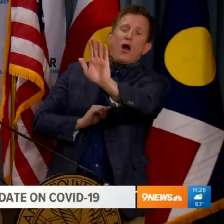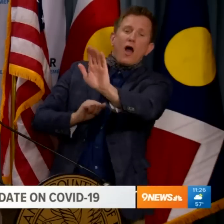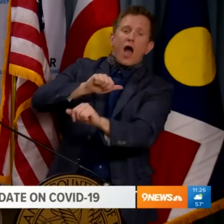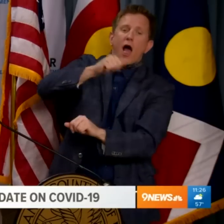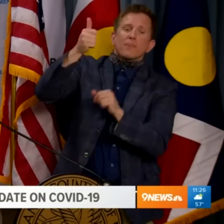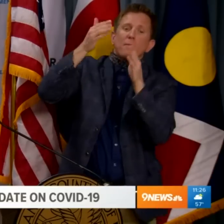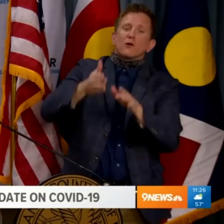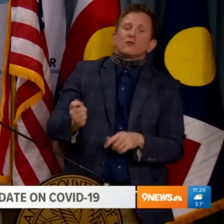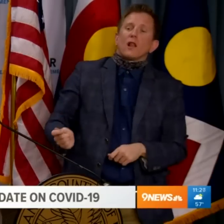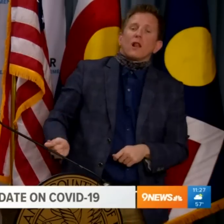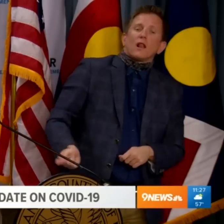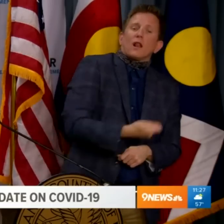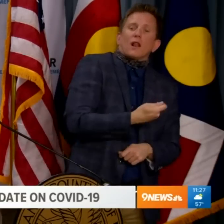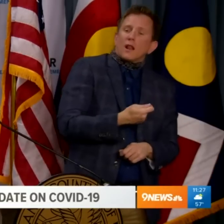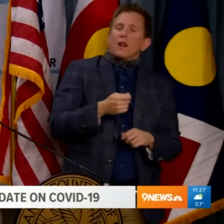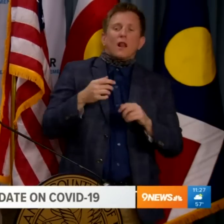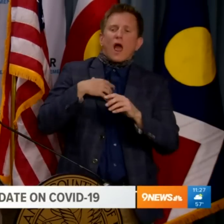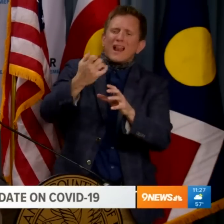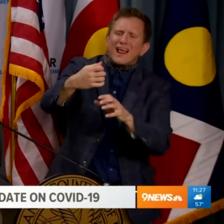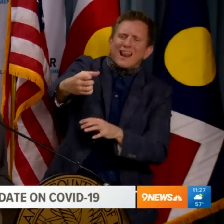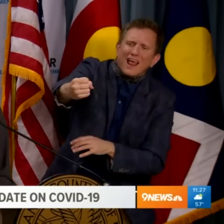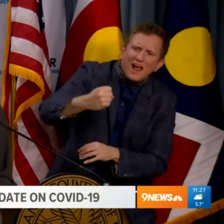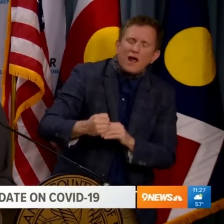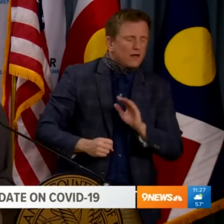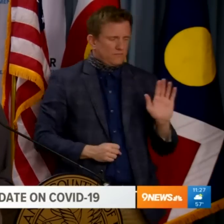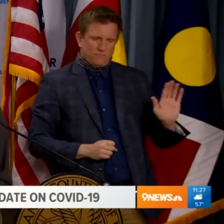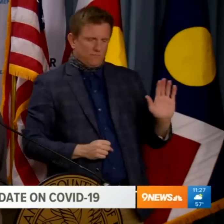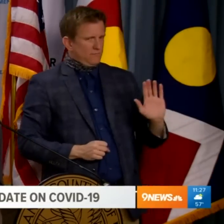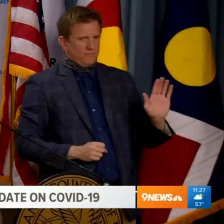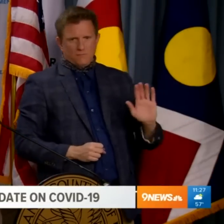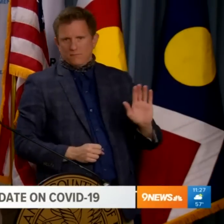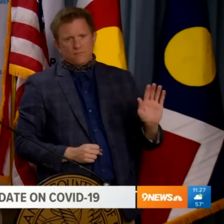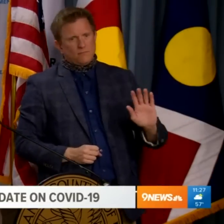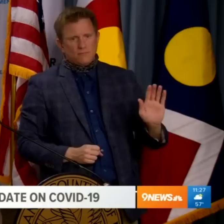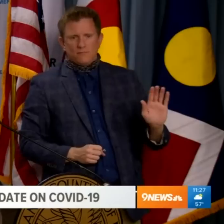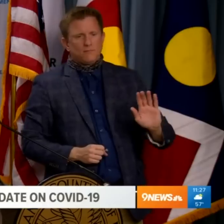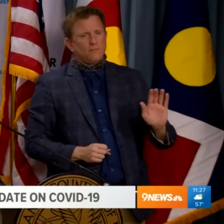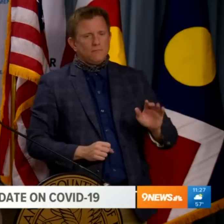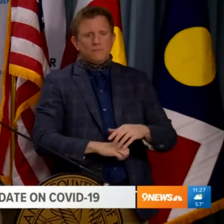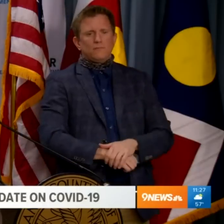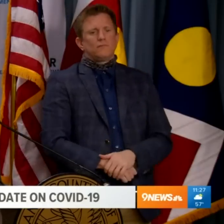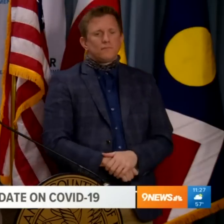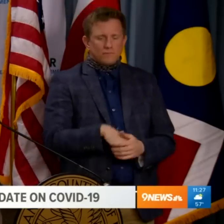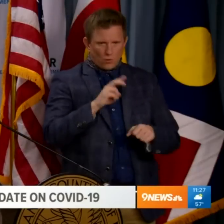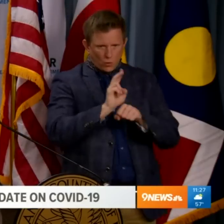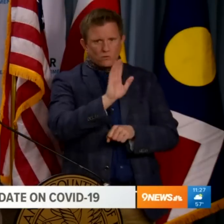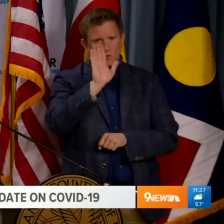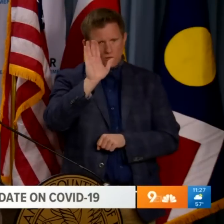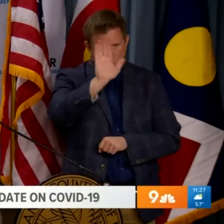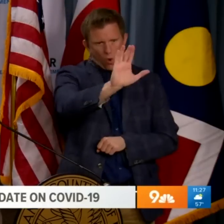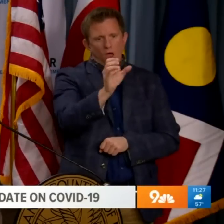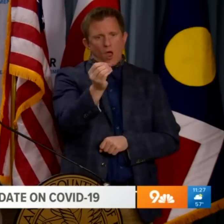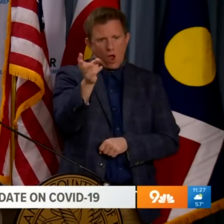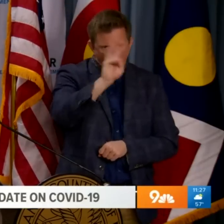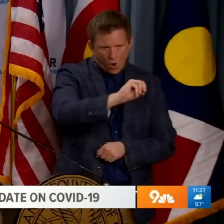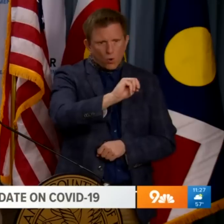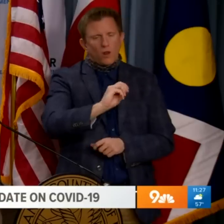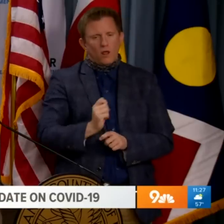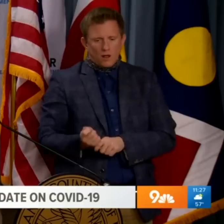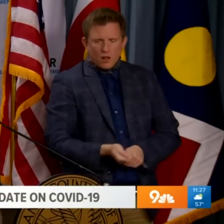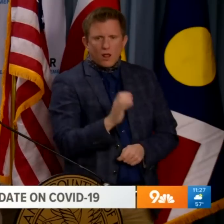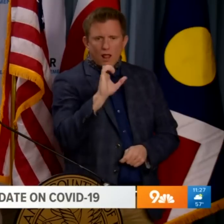the course that traditionally has been used as common shared equipment. All of those will be off off